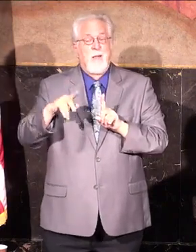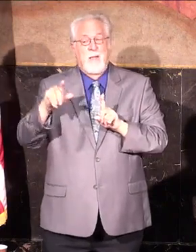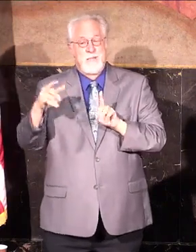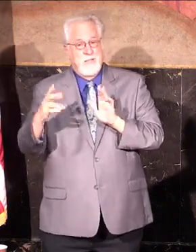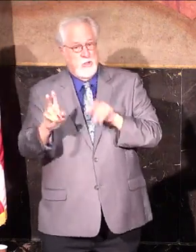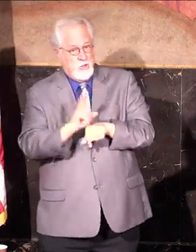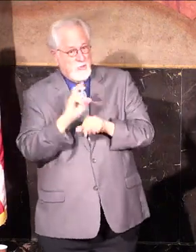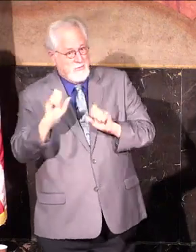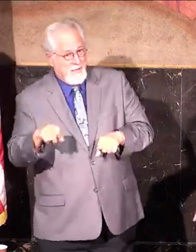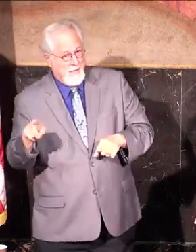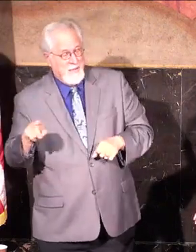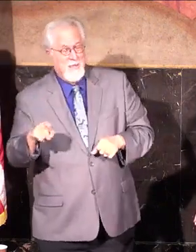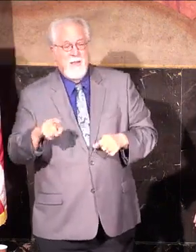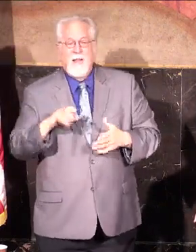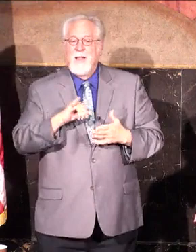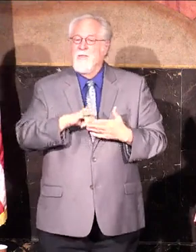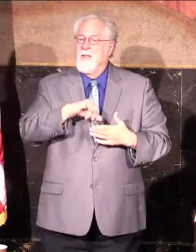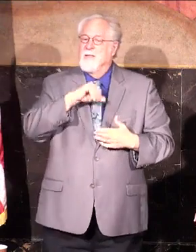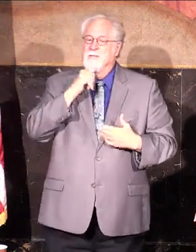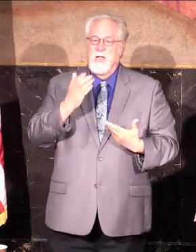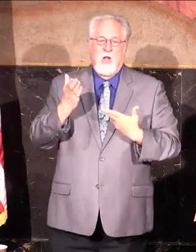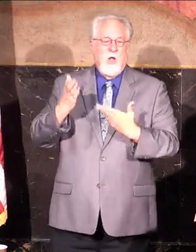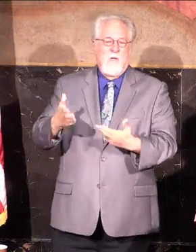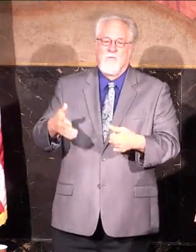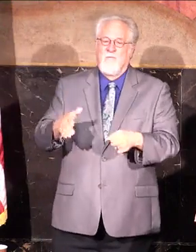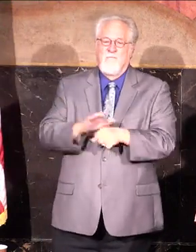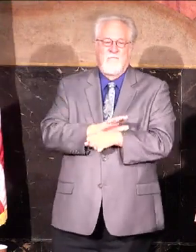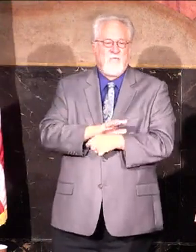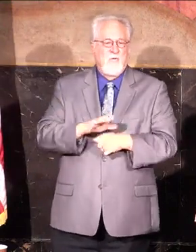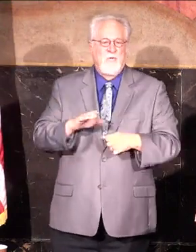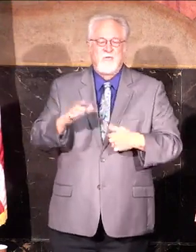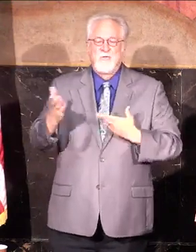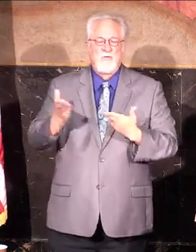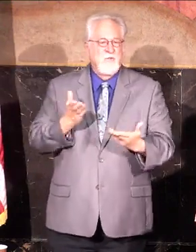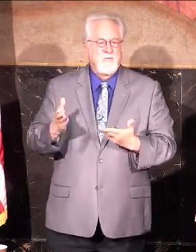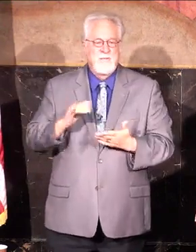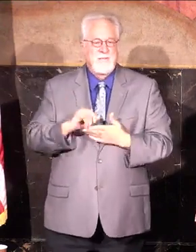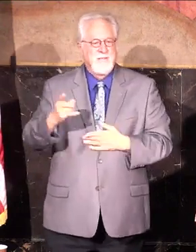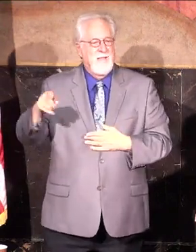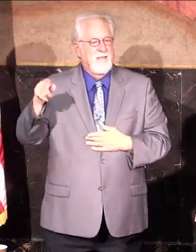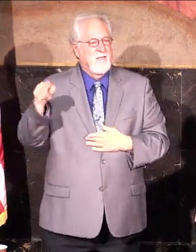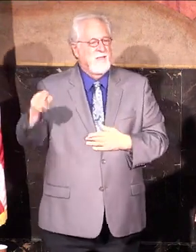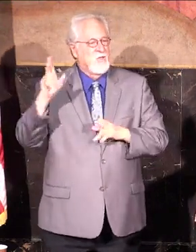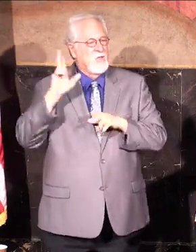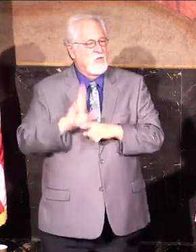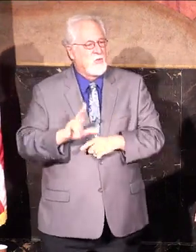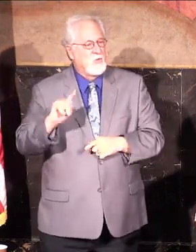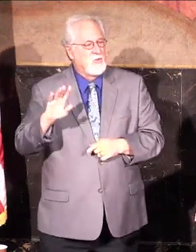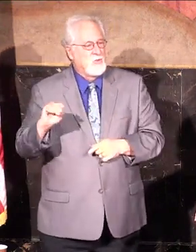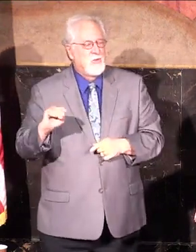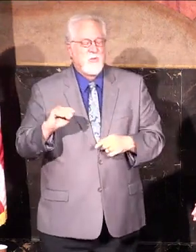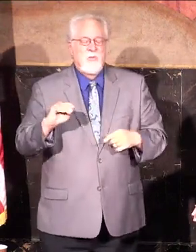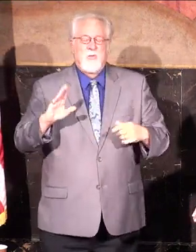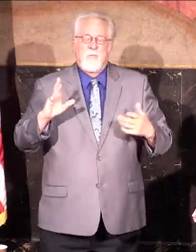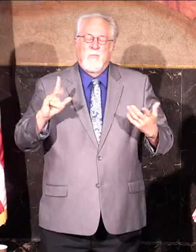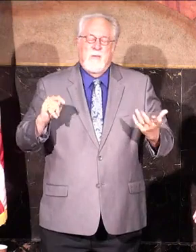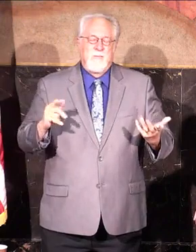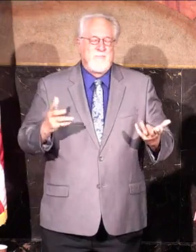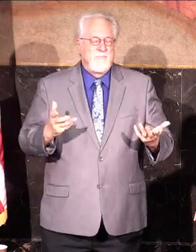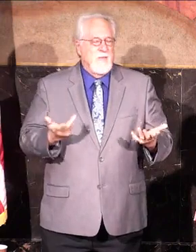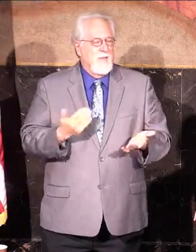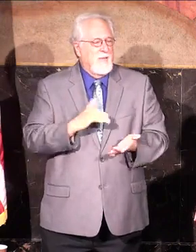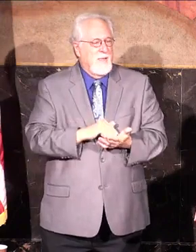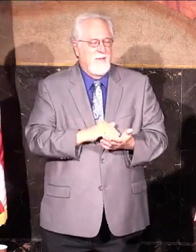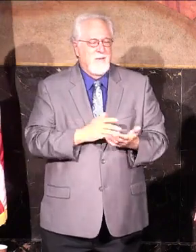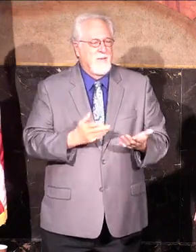of. We know that that's not going to offer them the full range of services that they're accustomed to and so forth. But at the end of